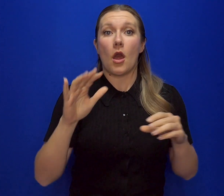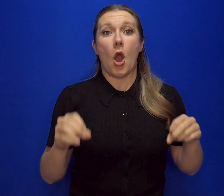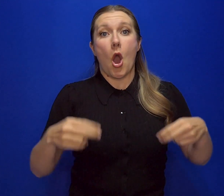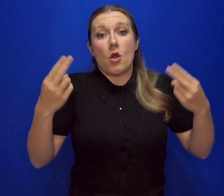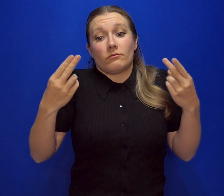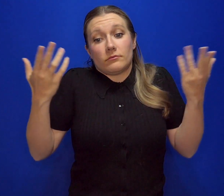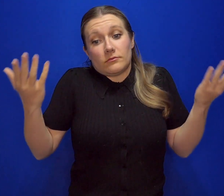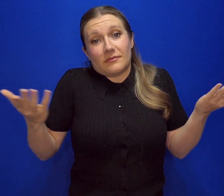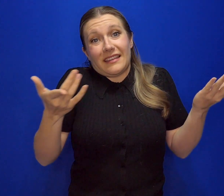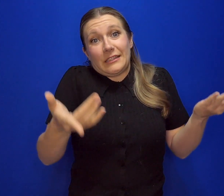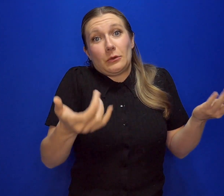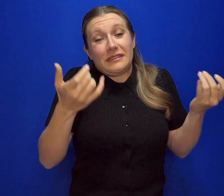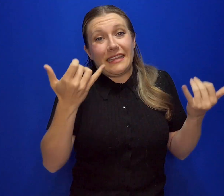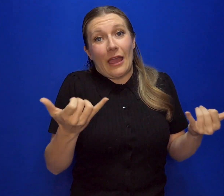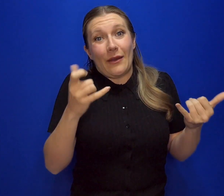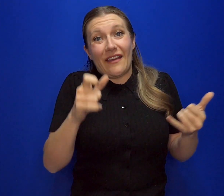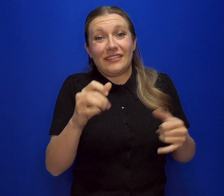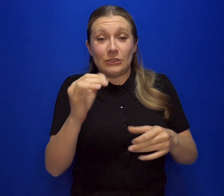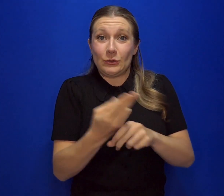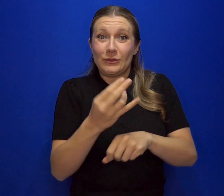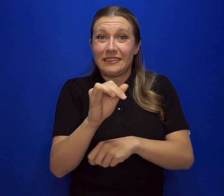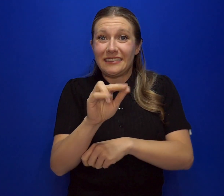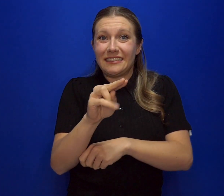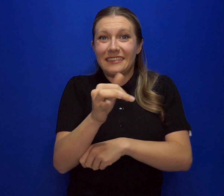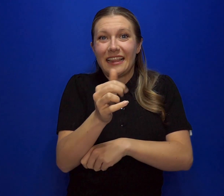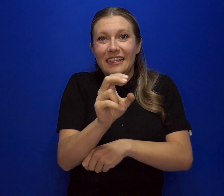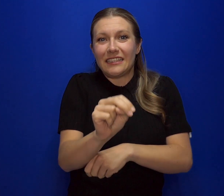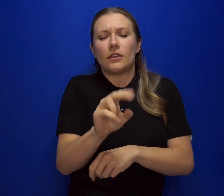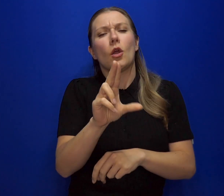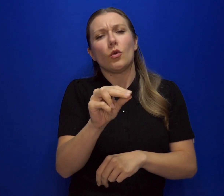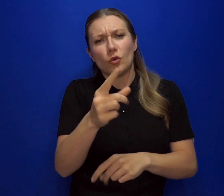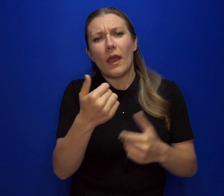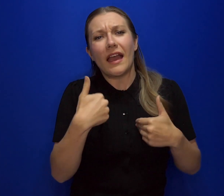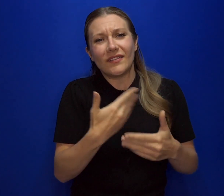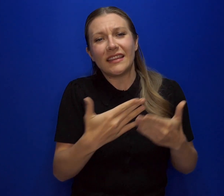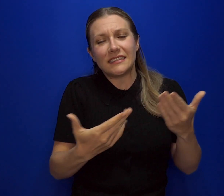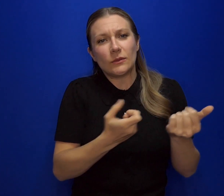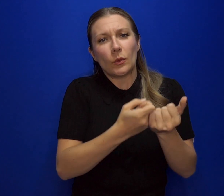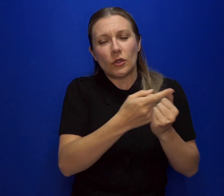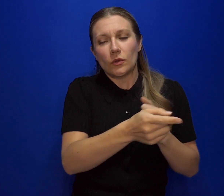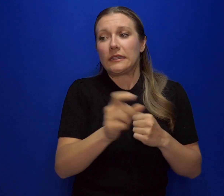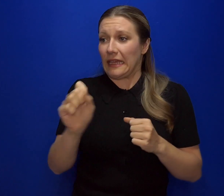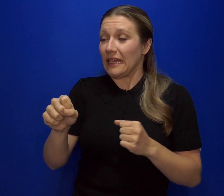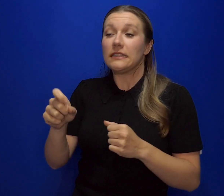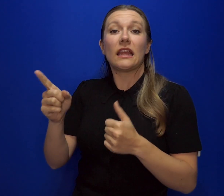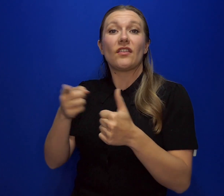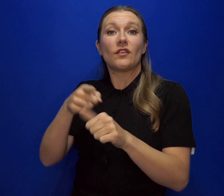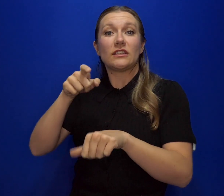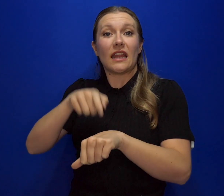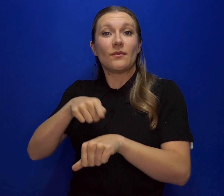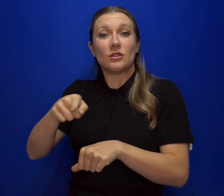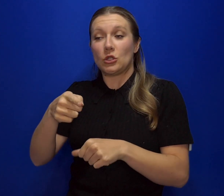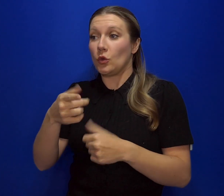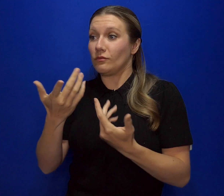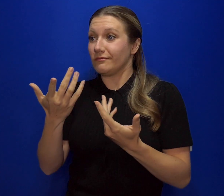and, here you go, but you got to take your insulin. It's like when you send your kids out driving the first time, you're like, listen, drive very